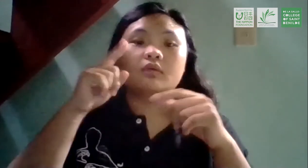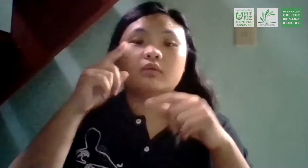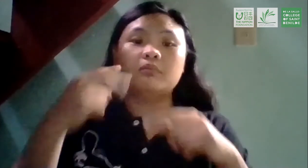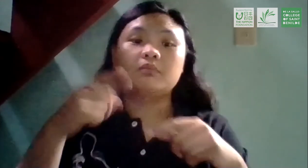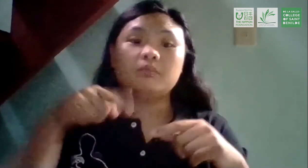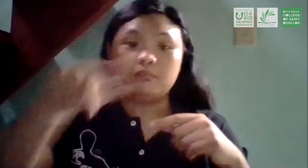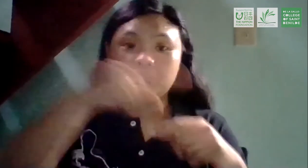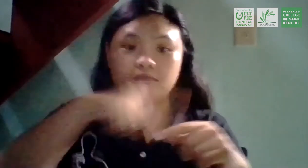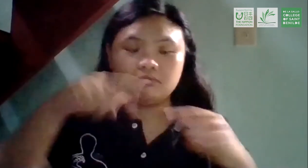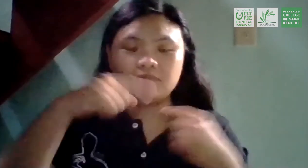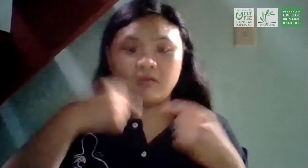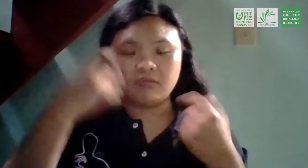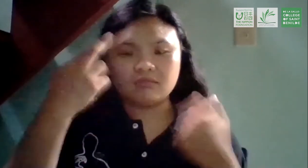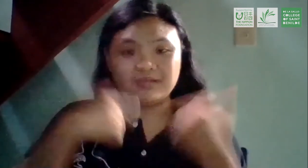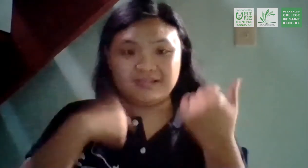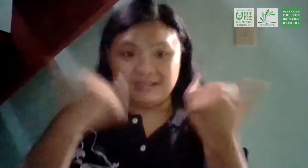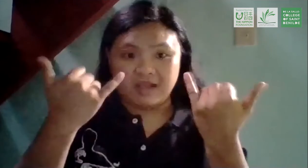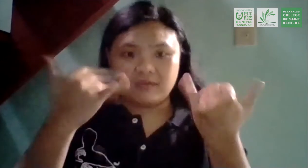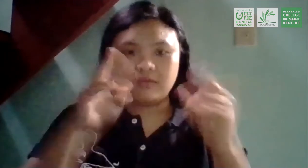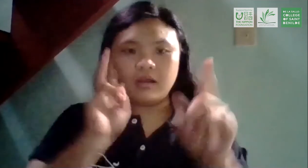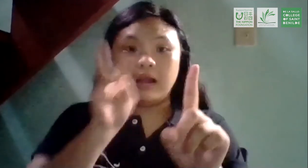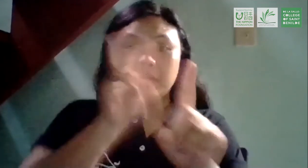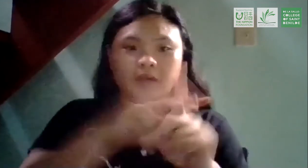So Yes. Mm-hmm.